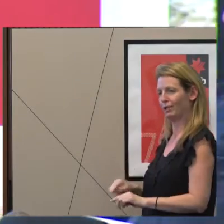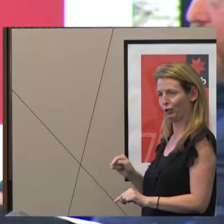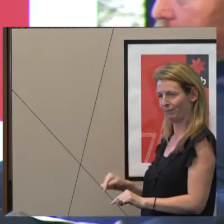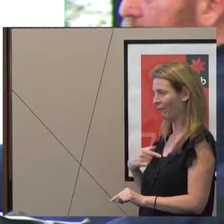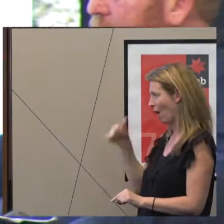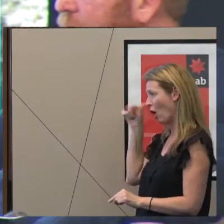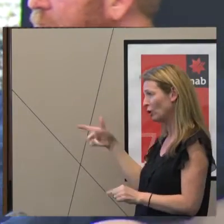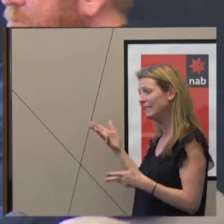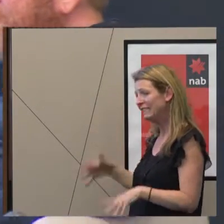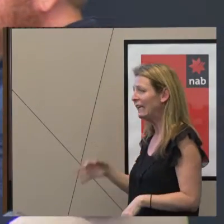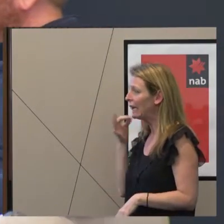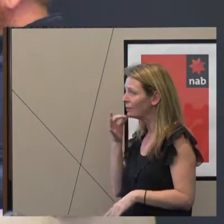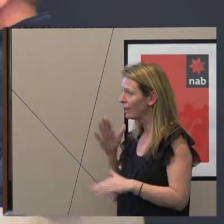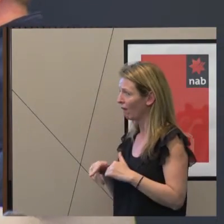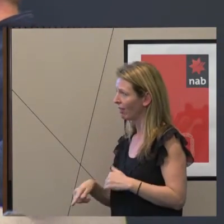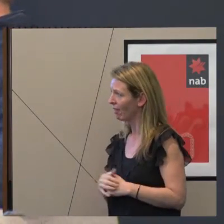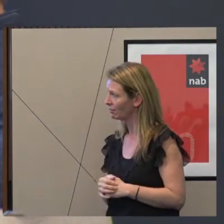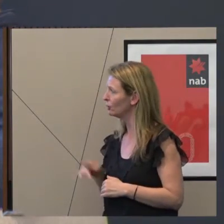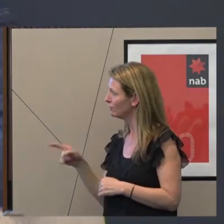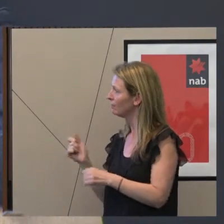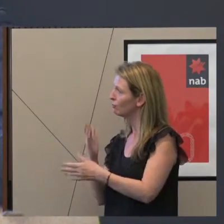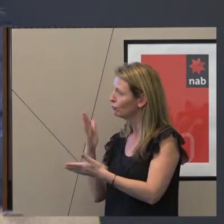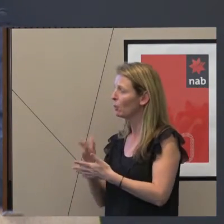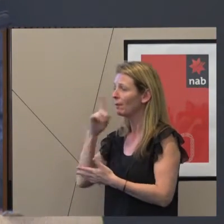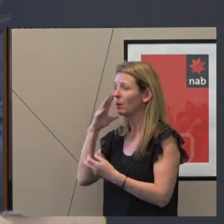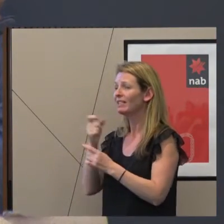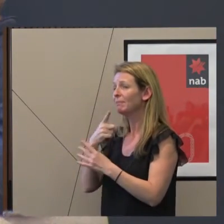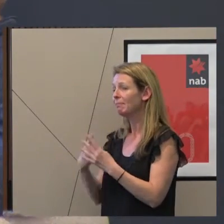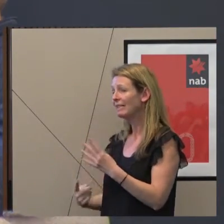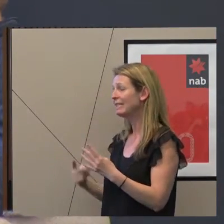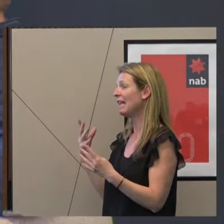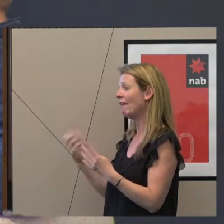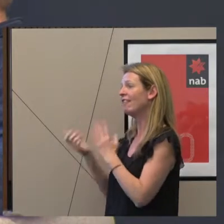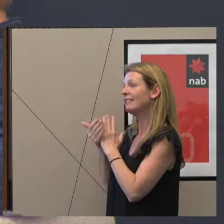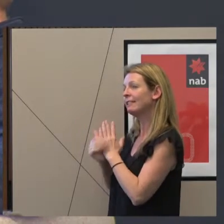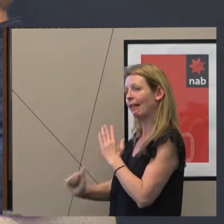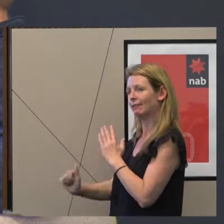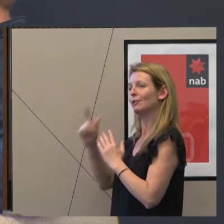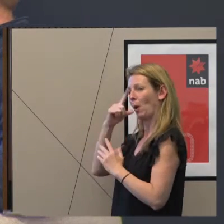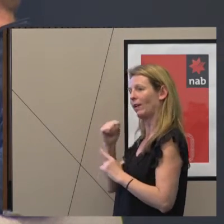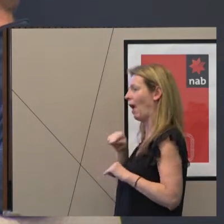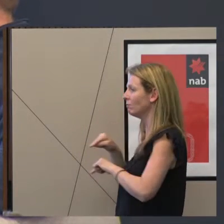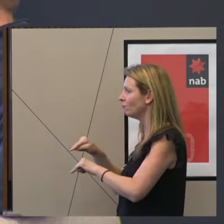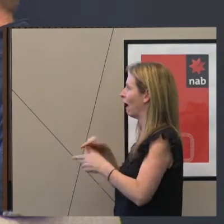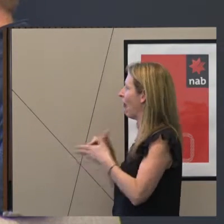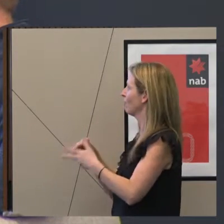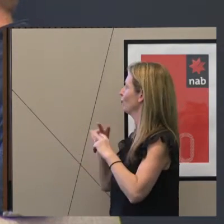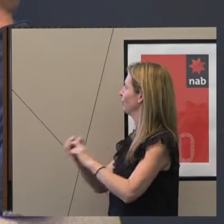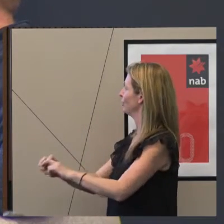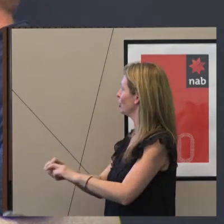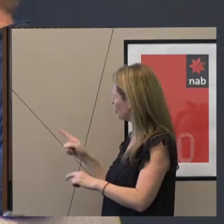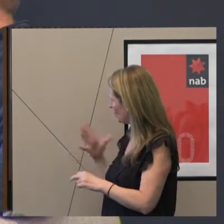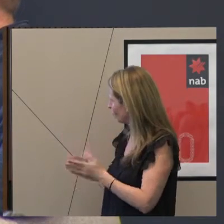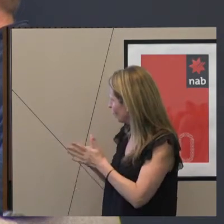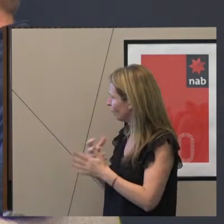that you've done a little bit about this already in making sure that people with disabilities have the skills to actually help conduct research. You want to